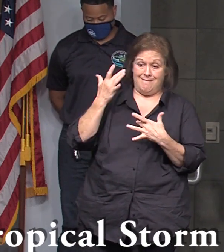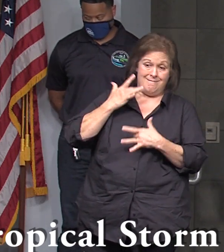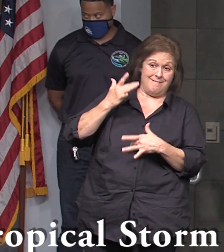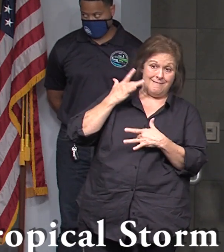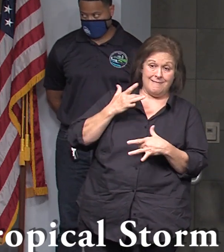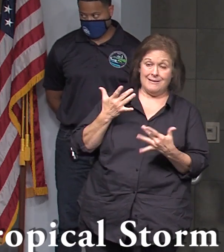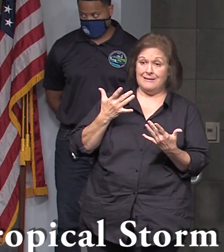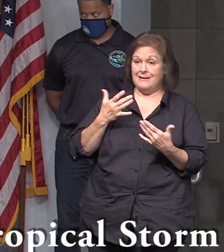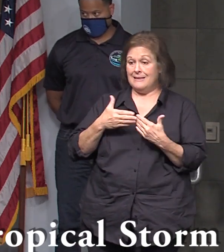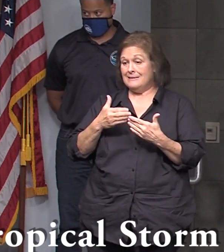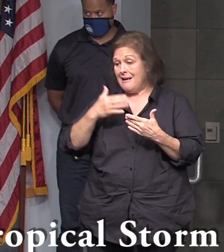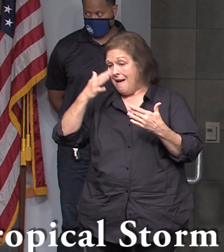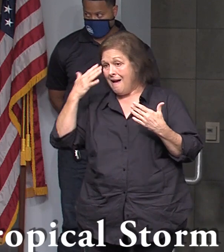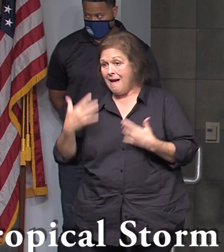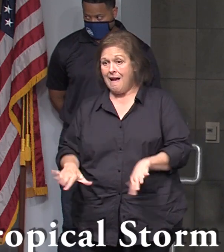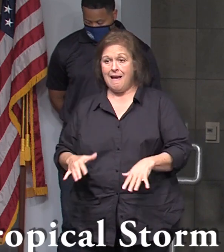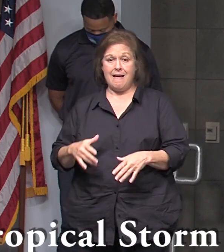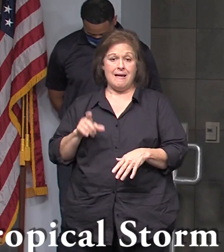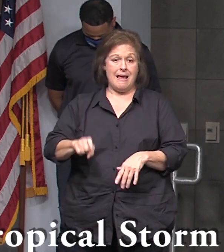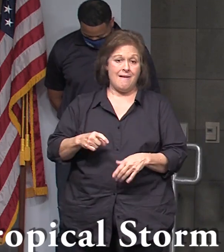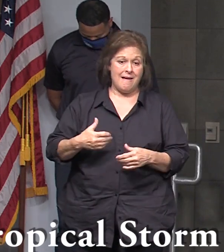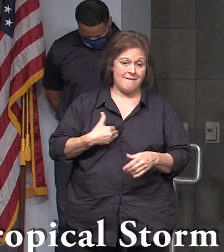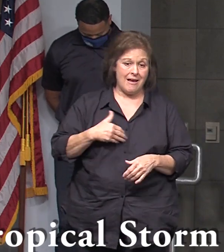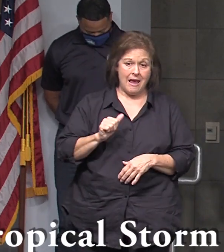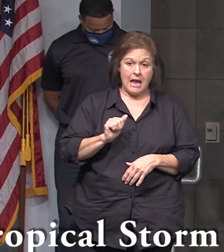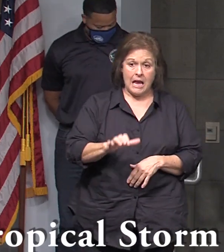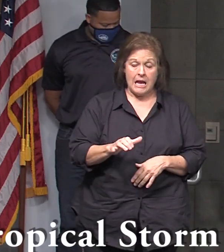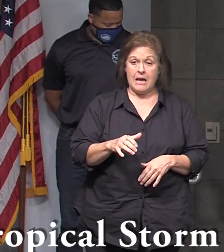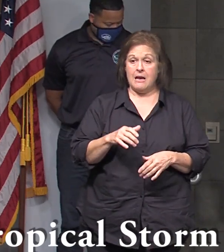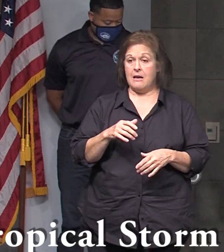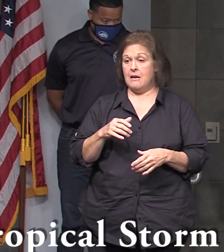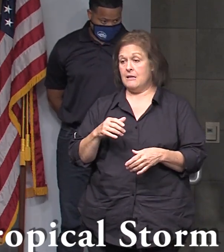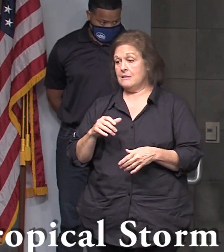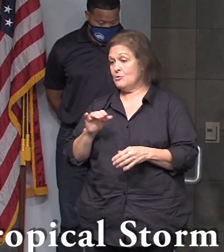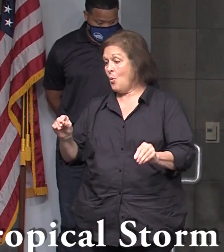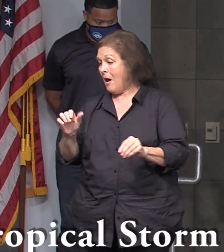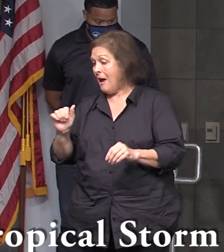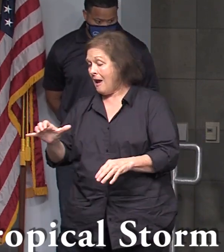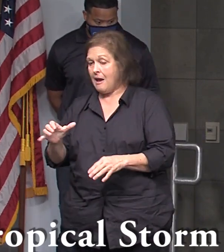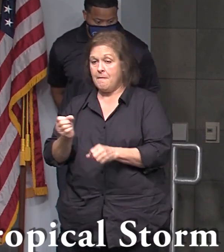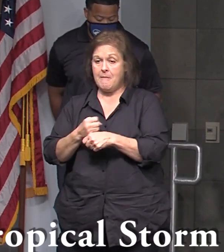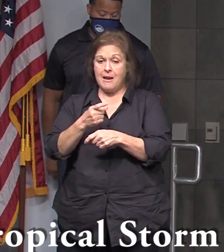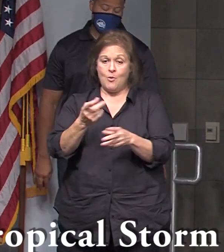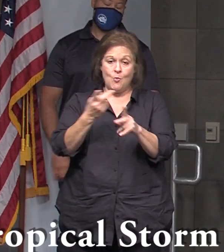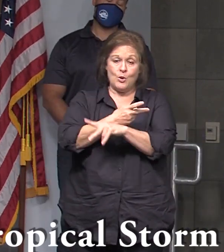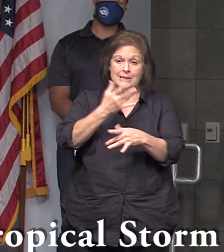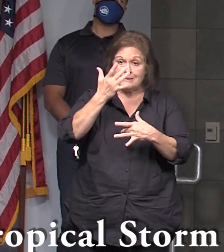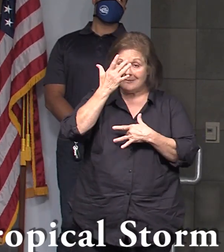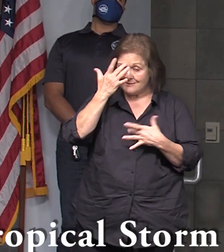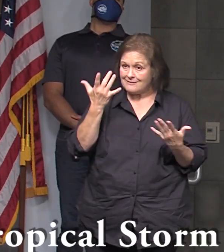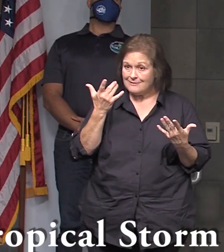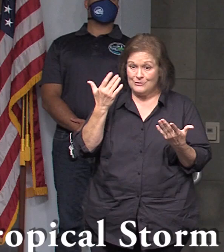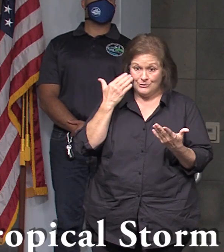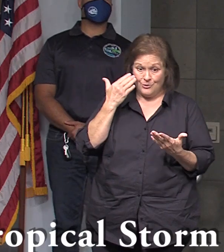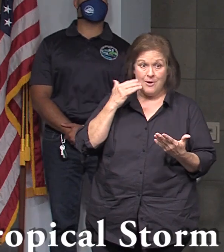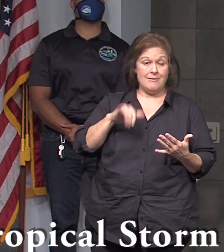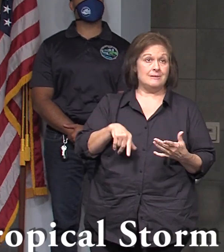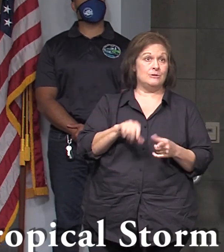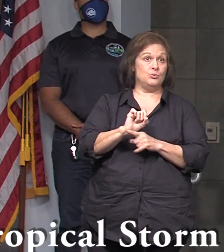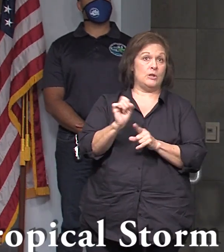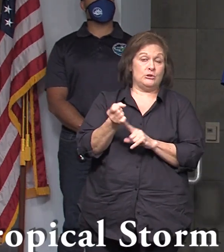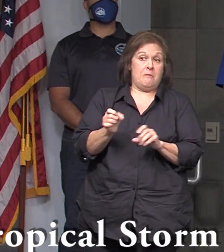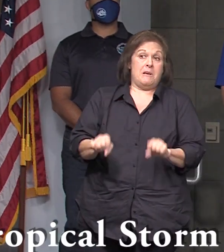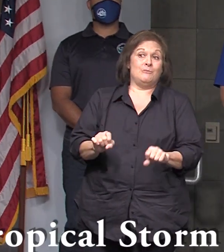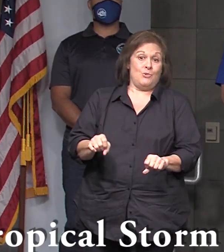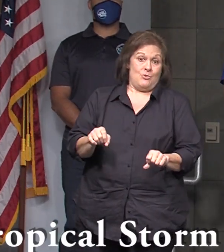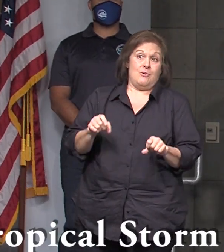risks and being hot and not being in the air condition is going to cause other problems for you, then know that we're in a situation and where